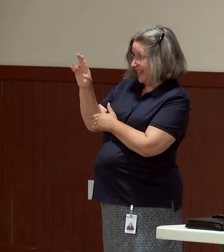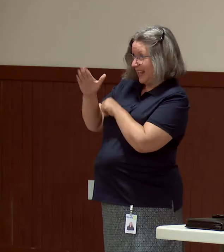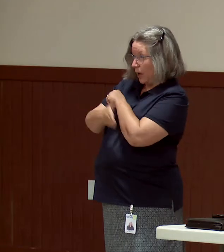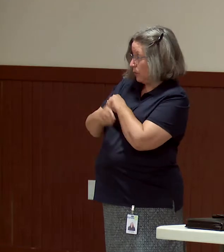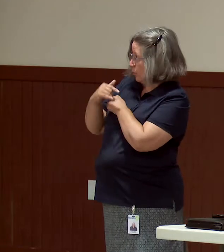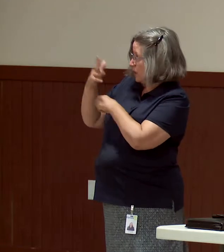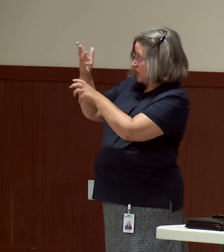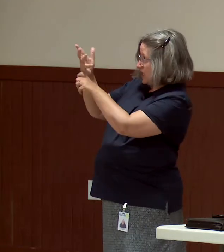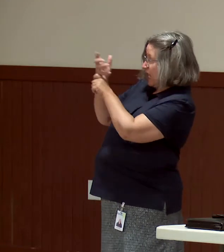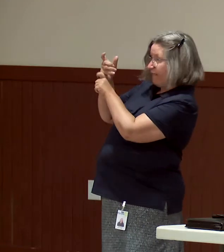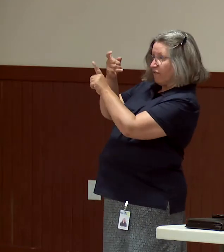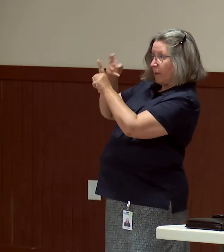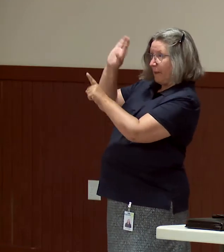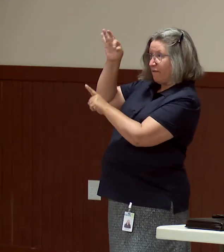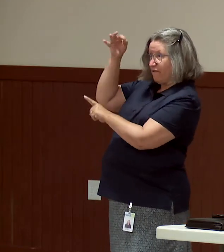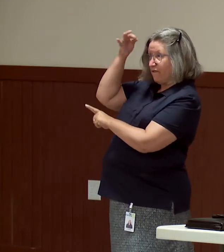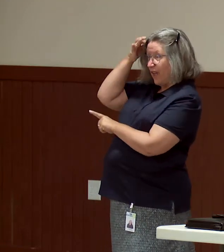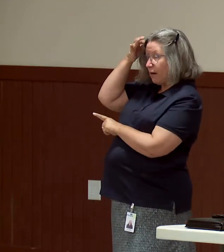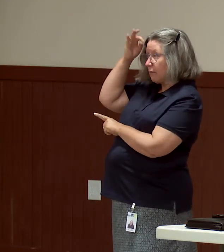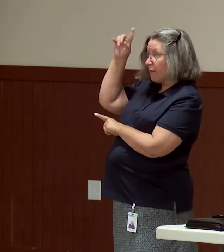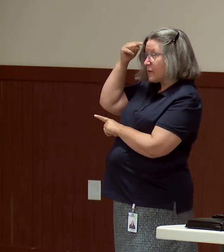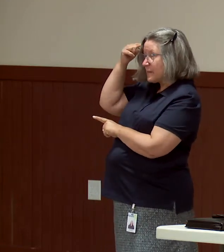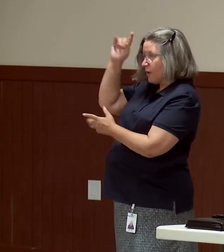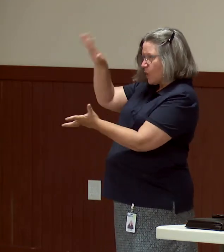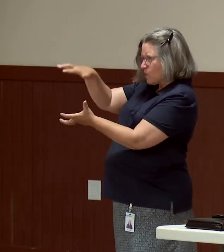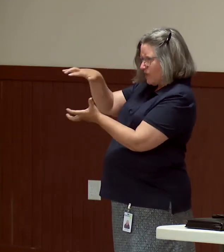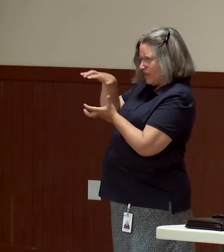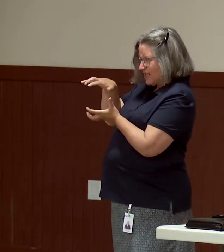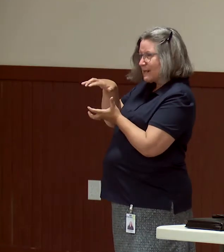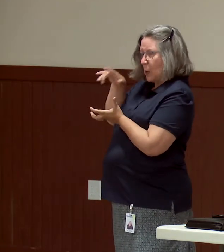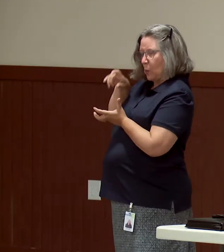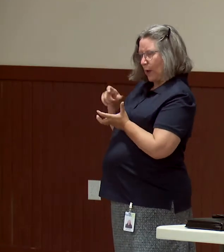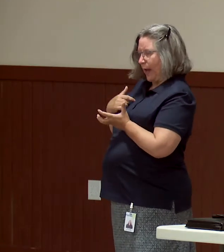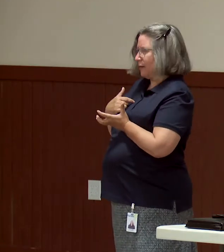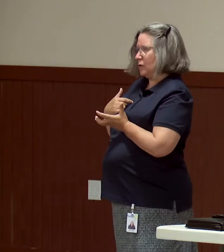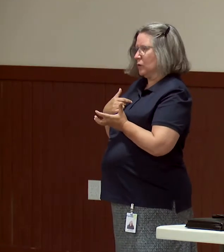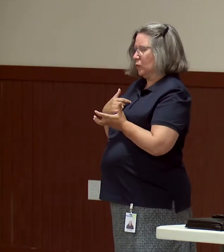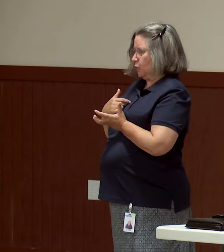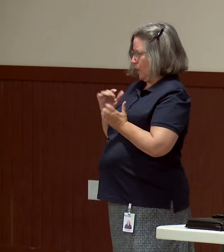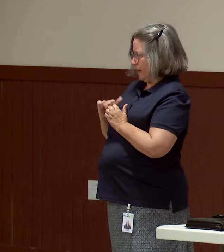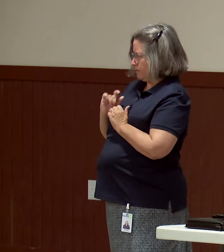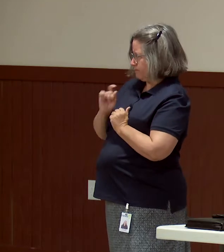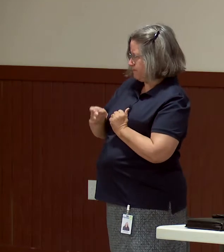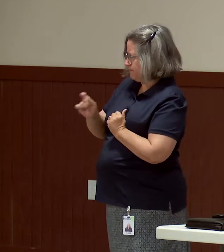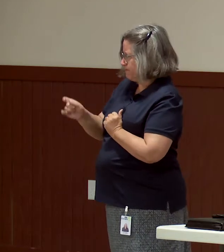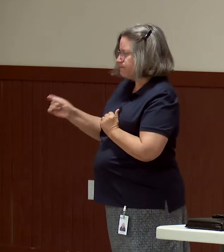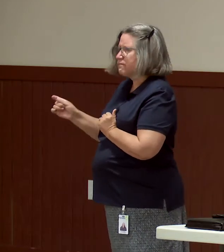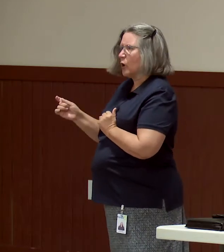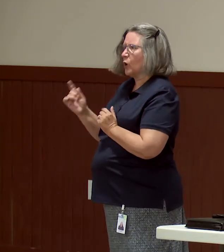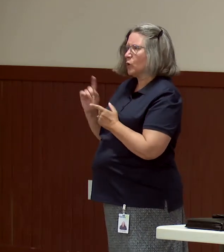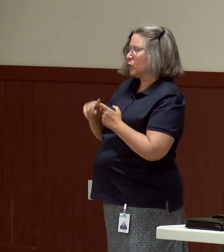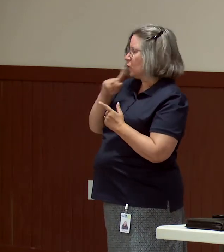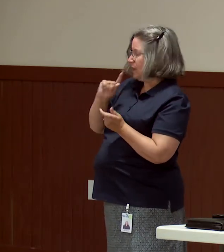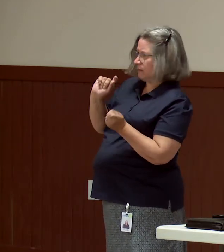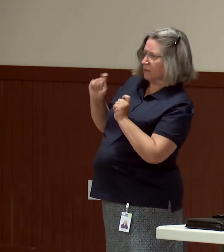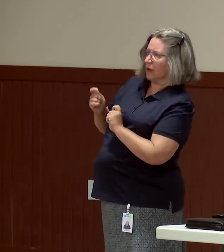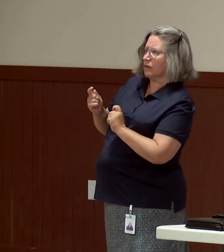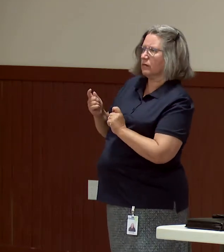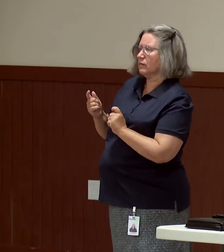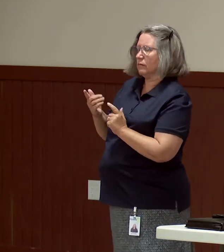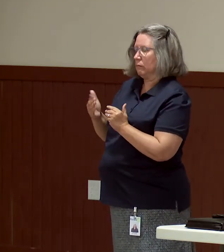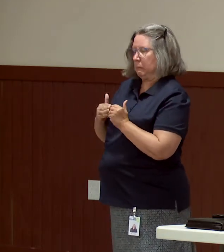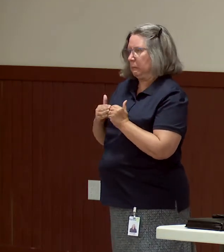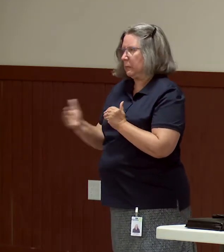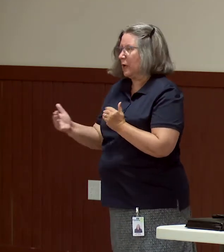to make sure that we're doing transformational projects with it, projects that matter. And so we do get asked from time to time why we